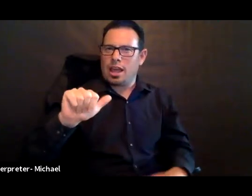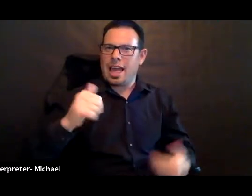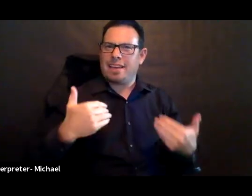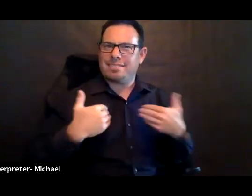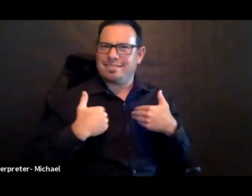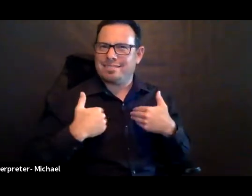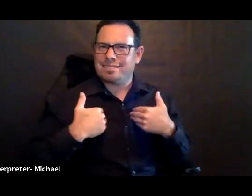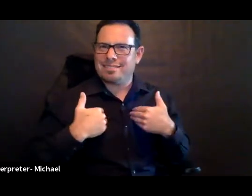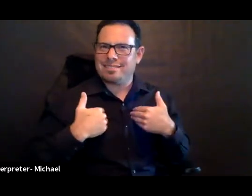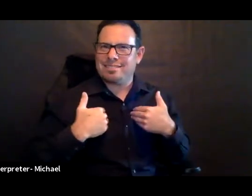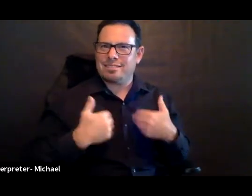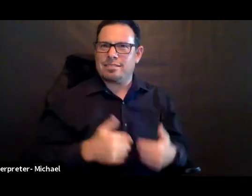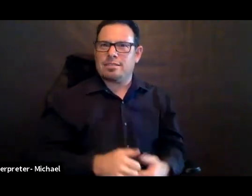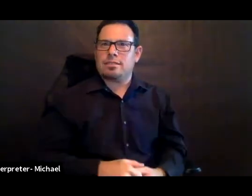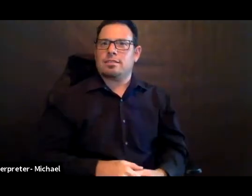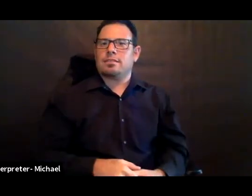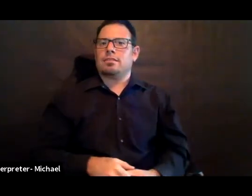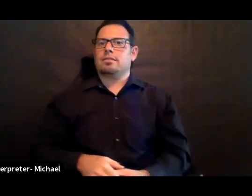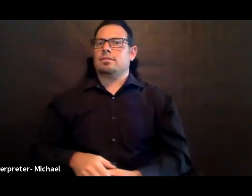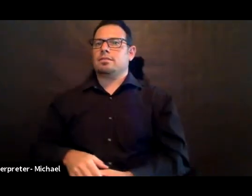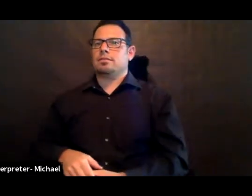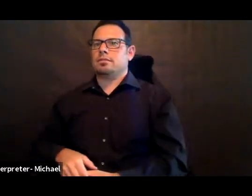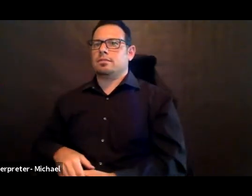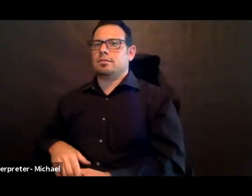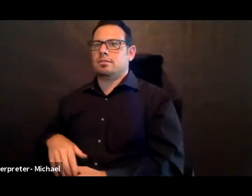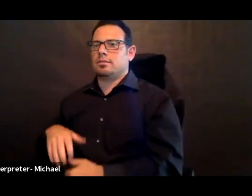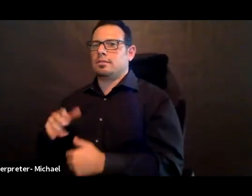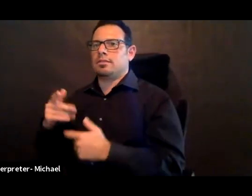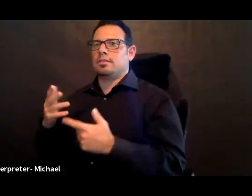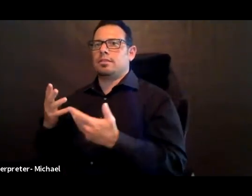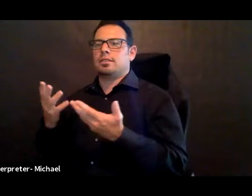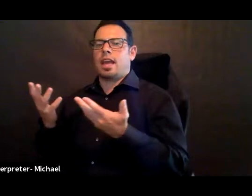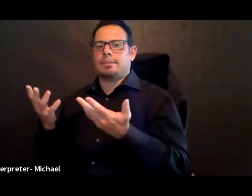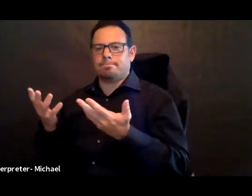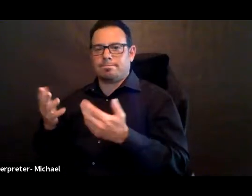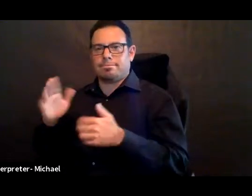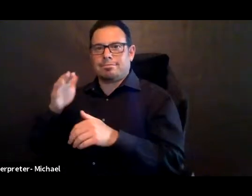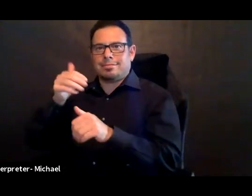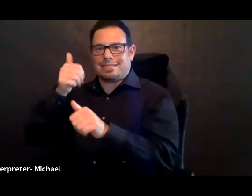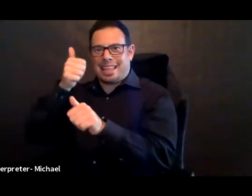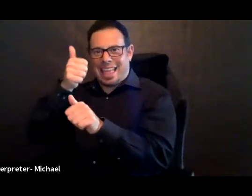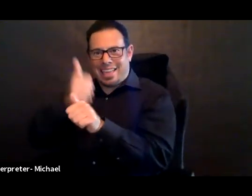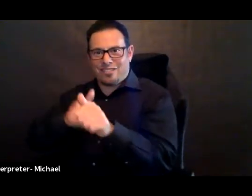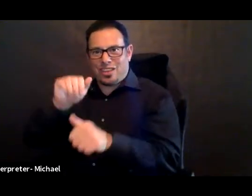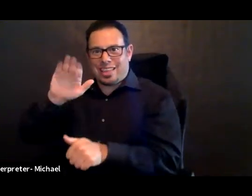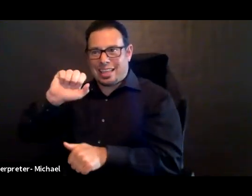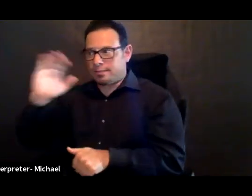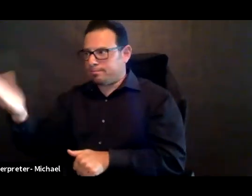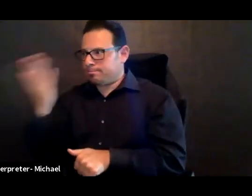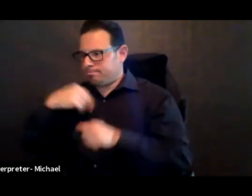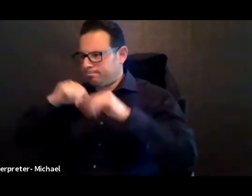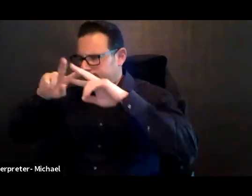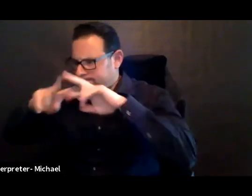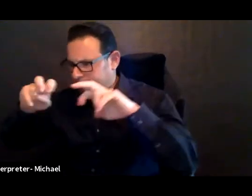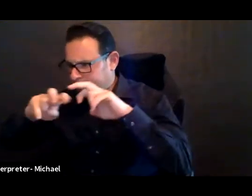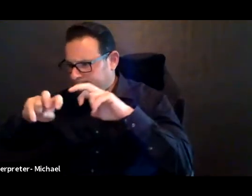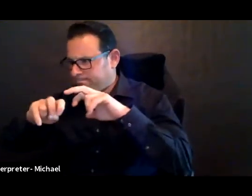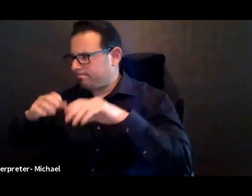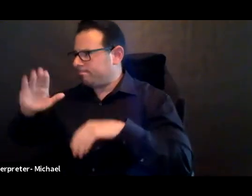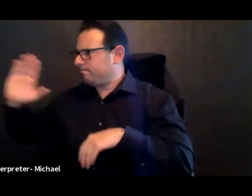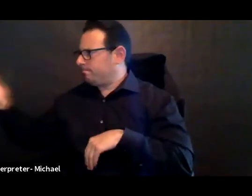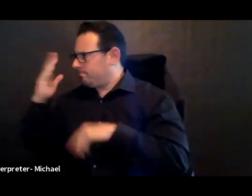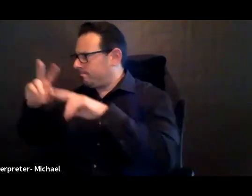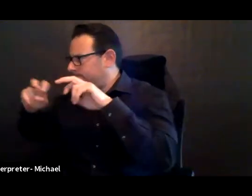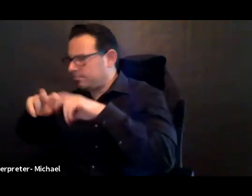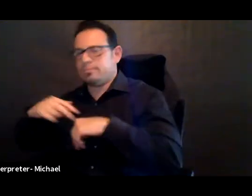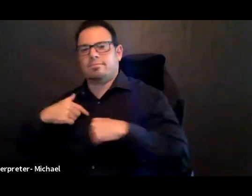that we see. So in other words, not every single breakthrough case that's been identified has been sequenced. And